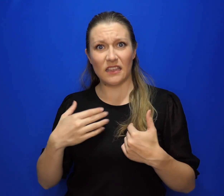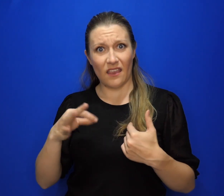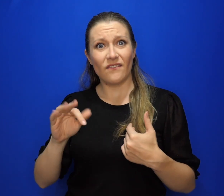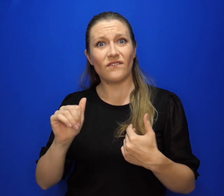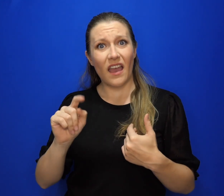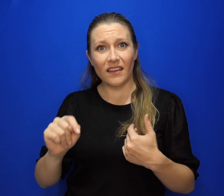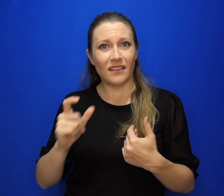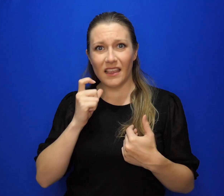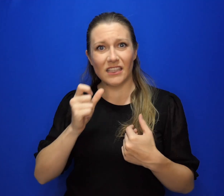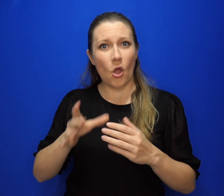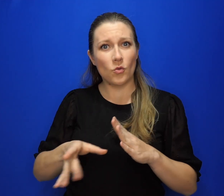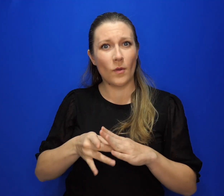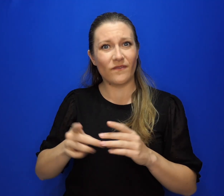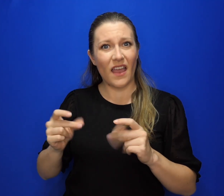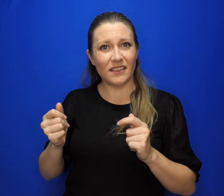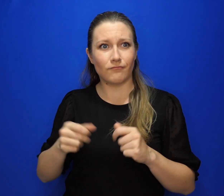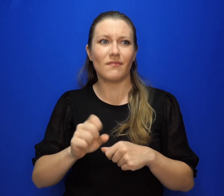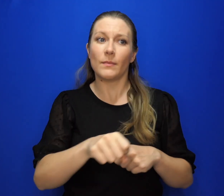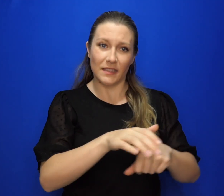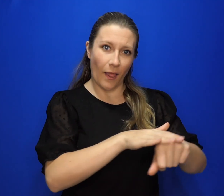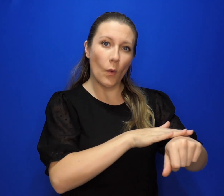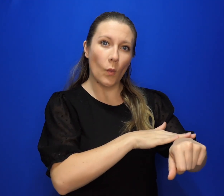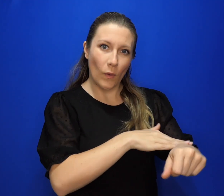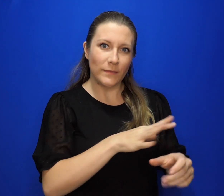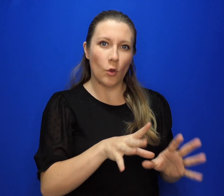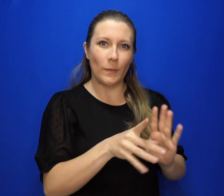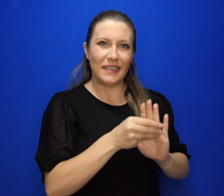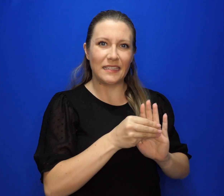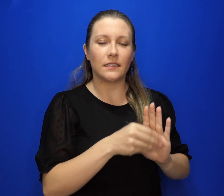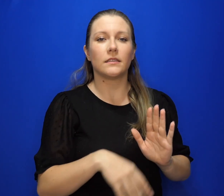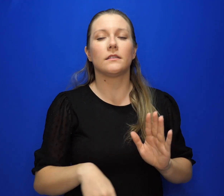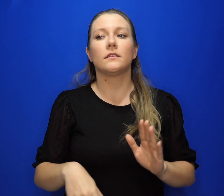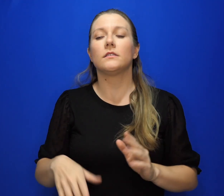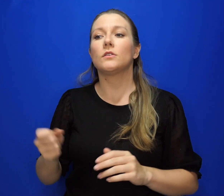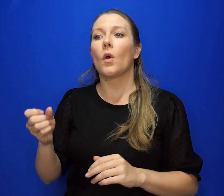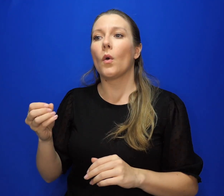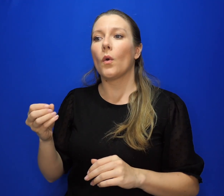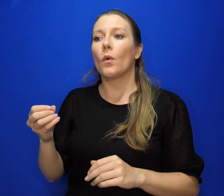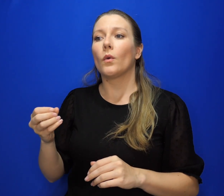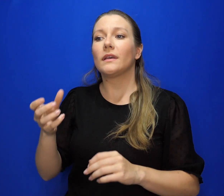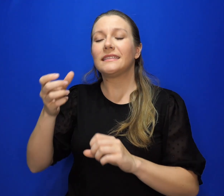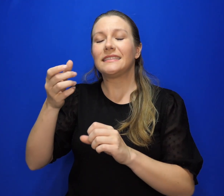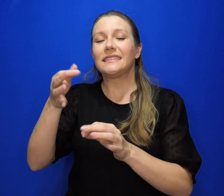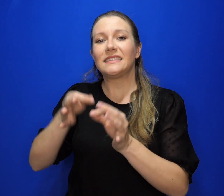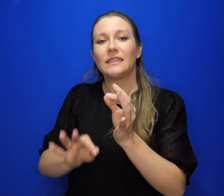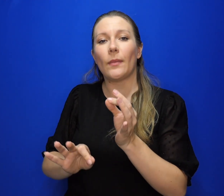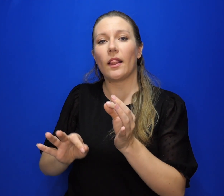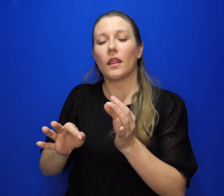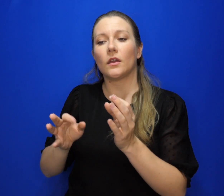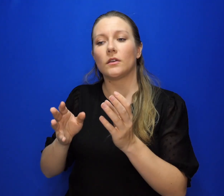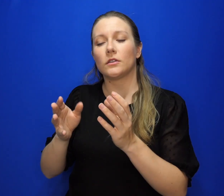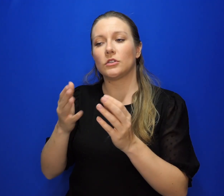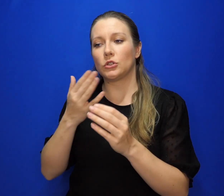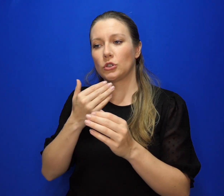absorptive. Right. And slow. Yeah. So simple sugars to stop I guess the way you have to think of it is, you've just put